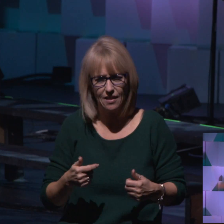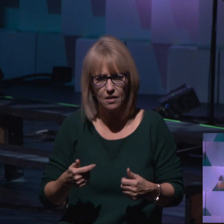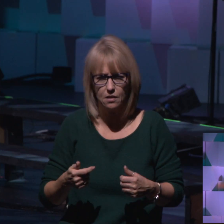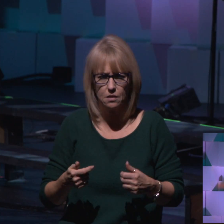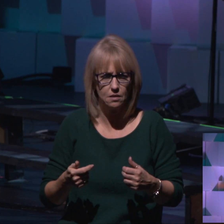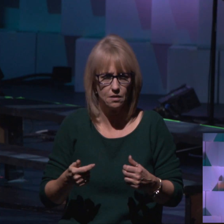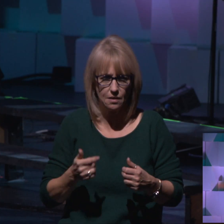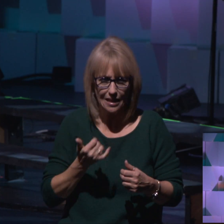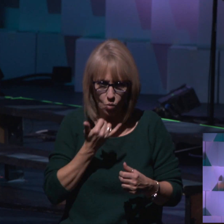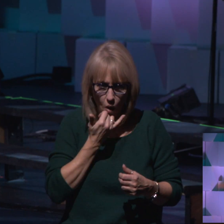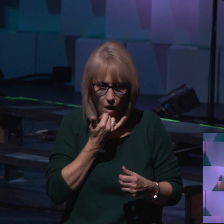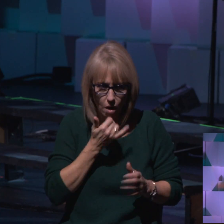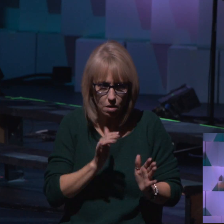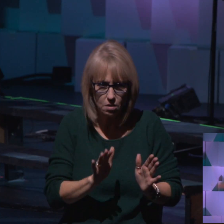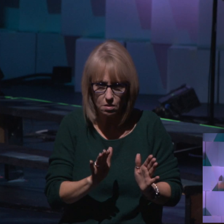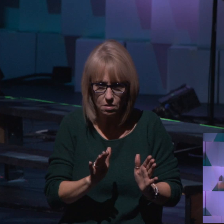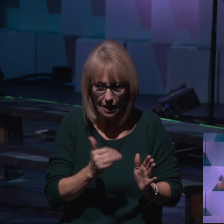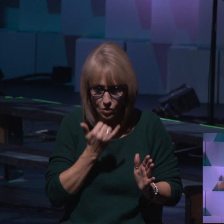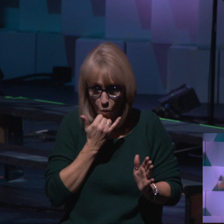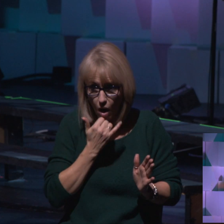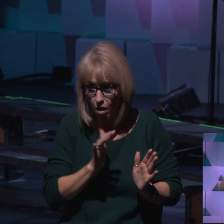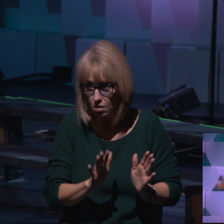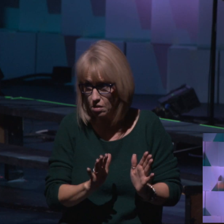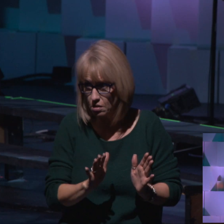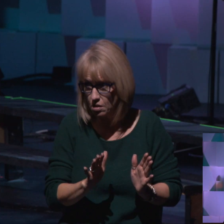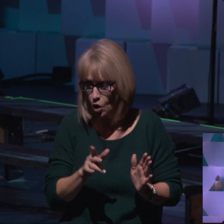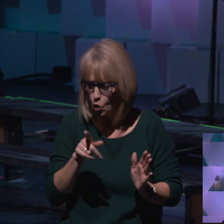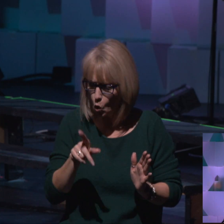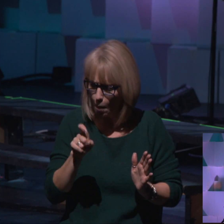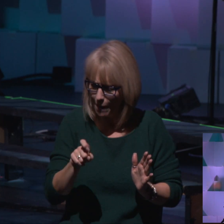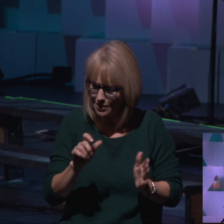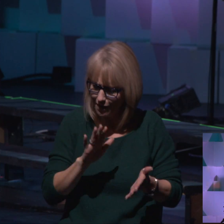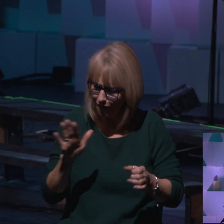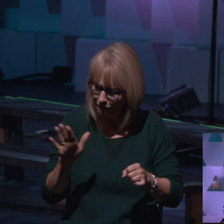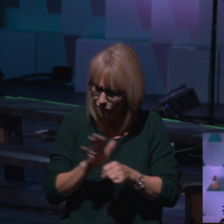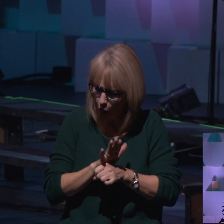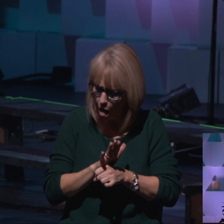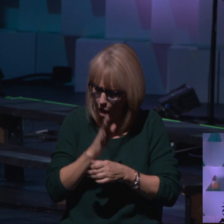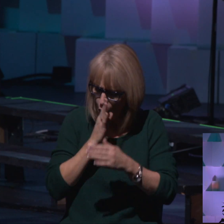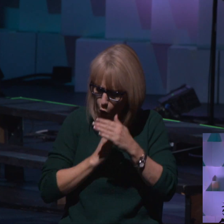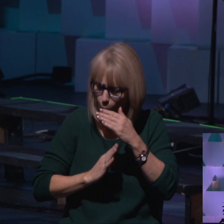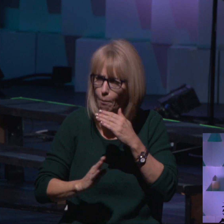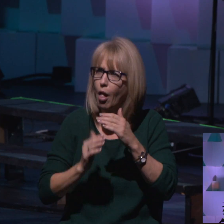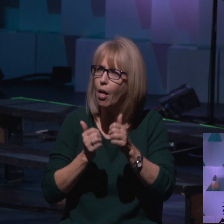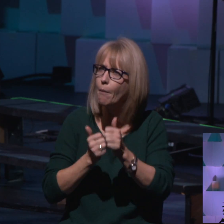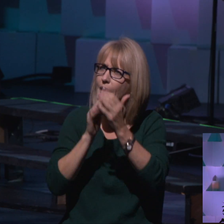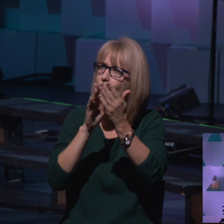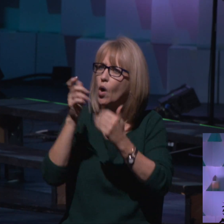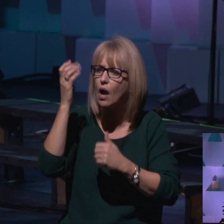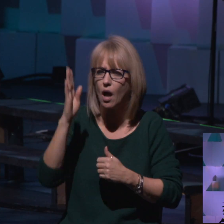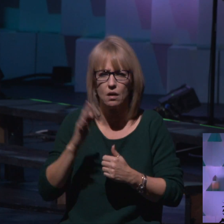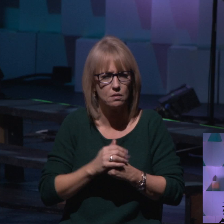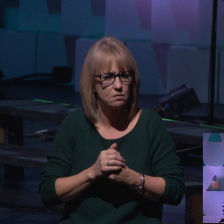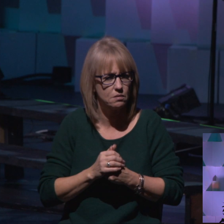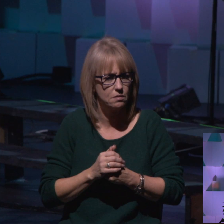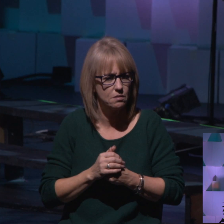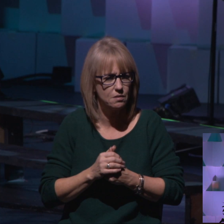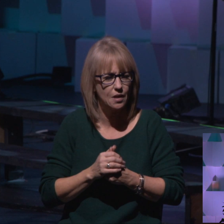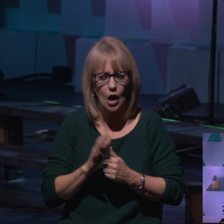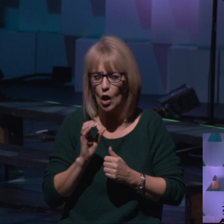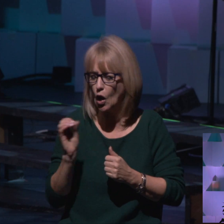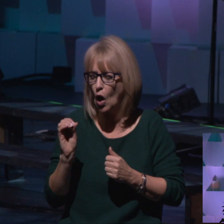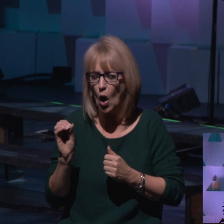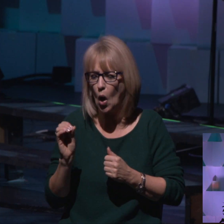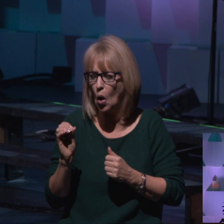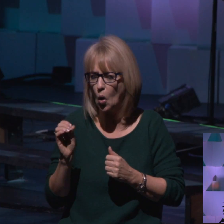wrong. The Bible says you take it in complete humility before God. There's no room for any